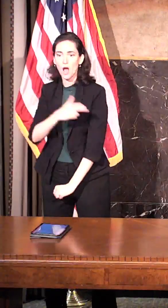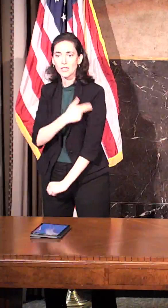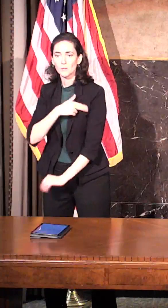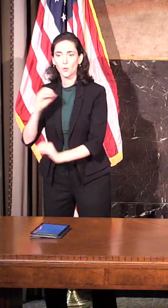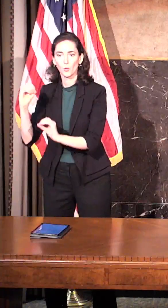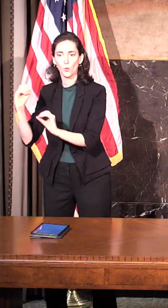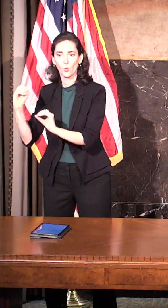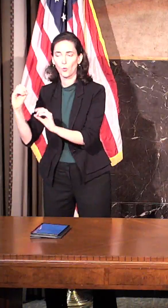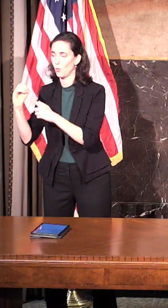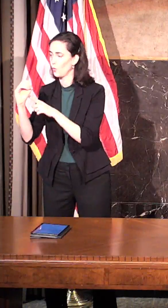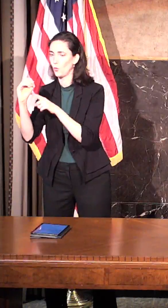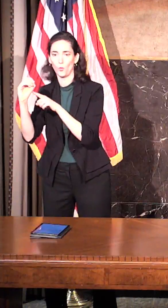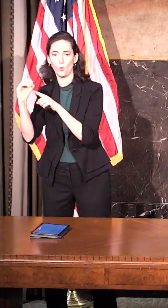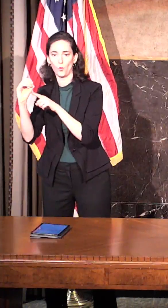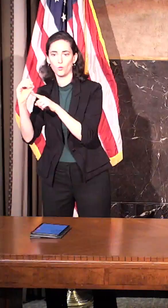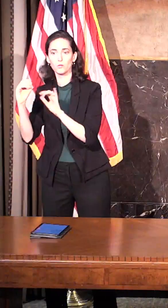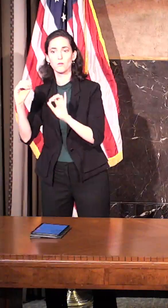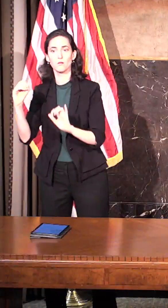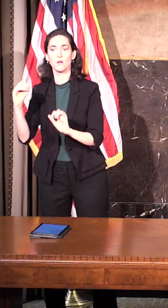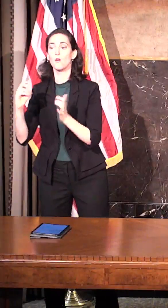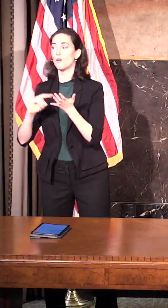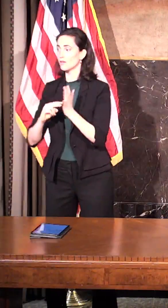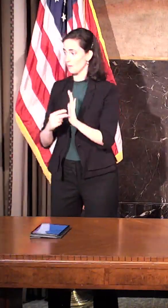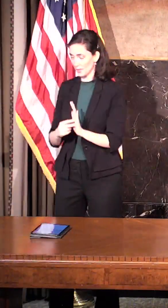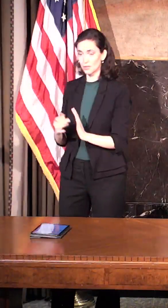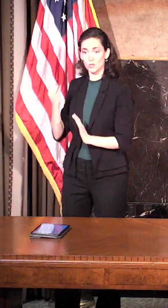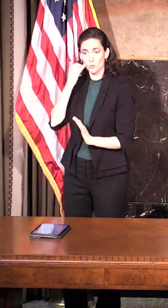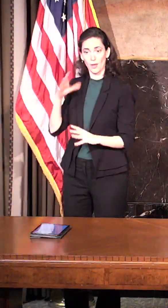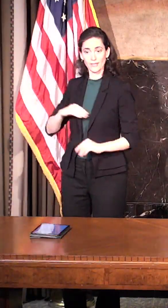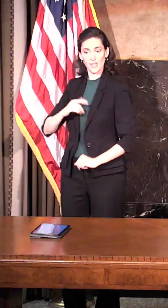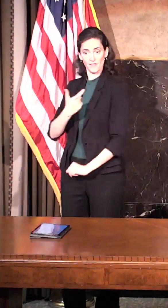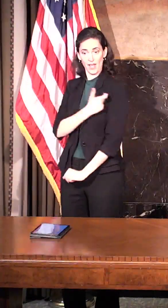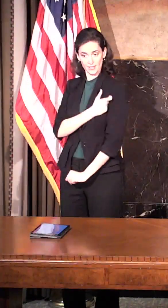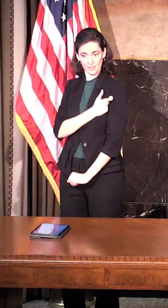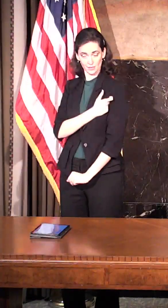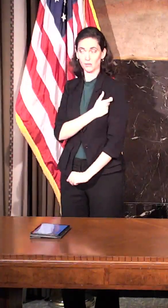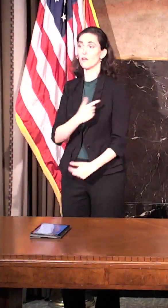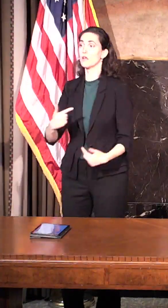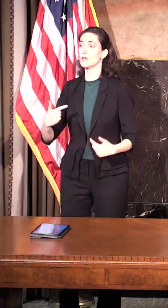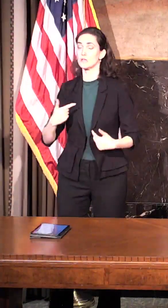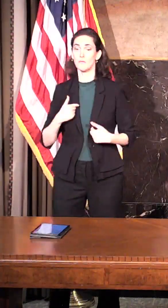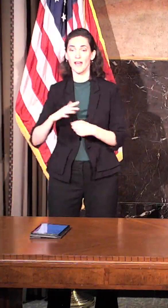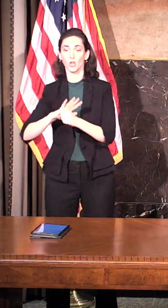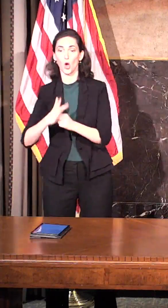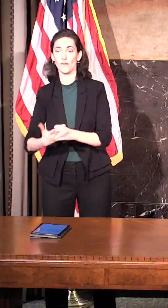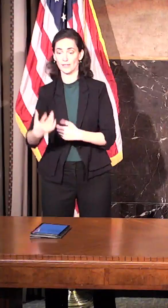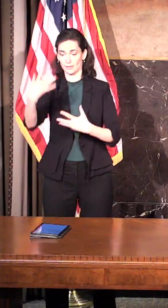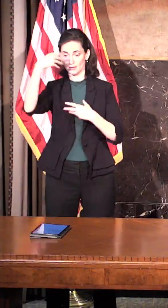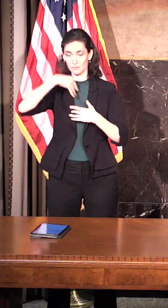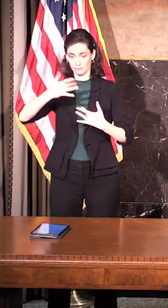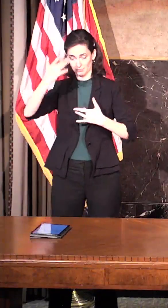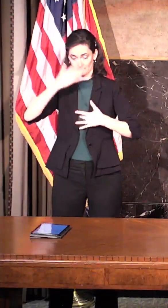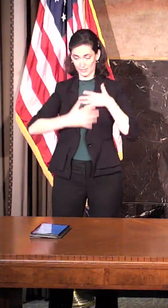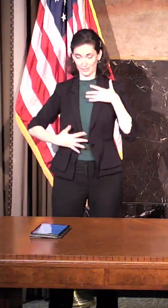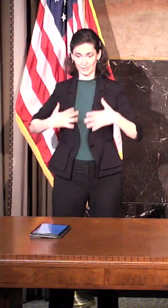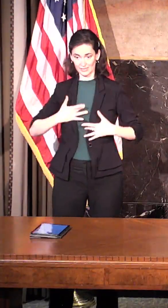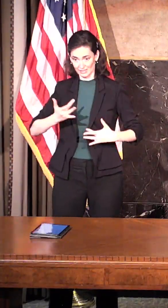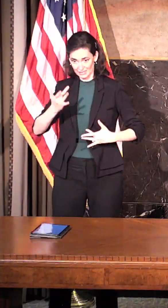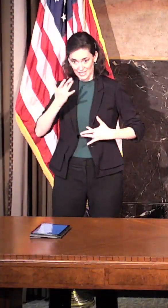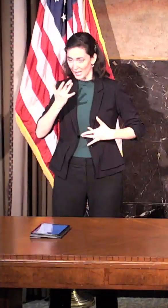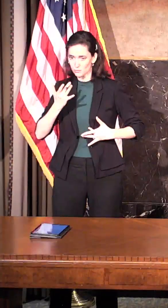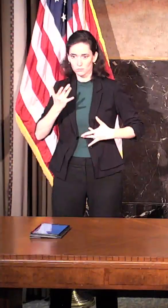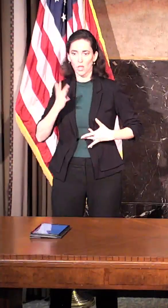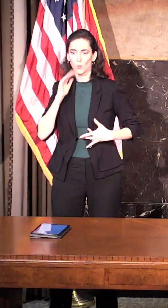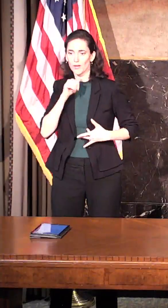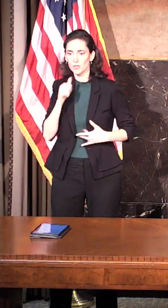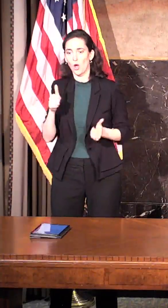vaccinated, which is protect yourself against serious complications and death. That's why we're getting vaccinated. And this vaccine,